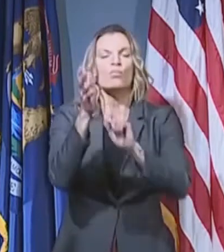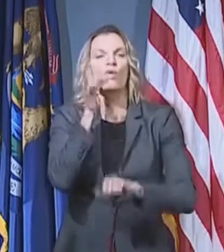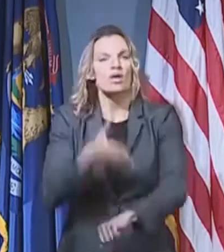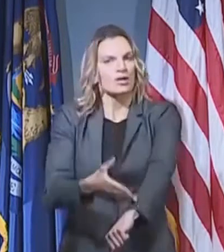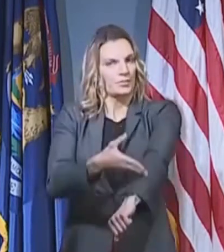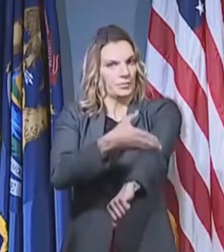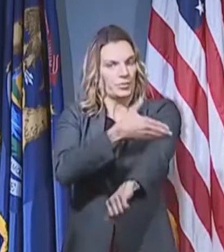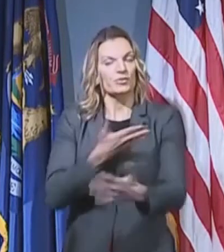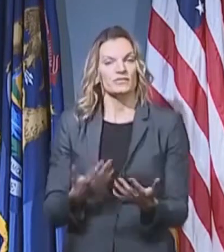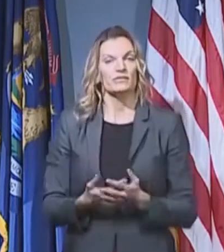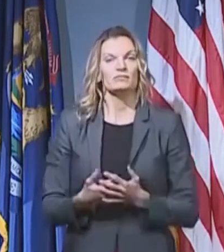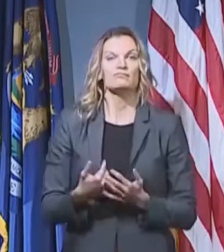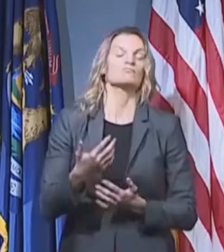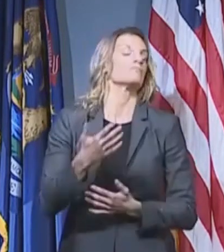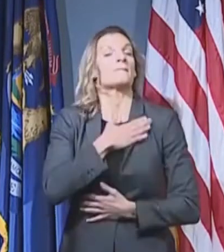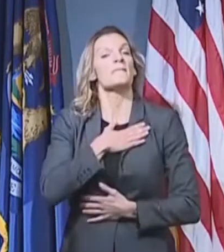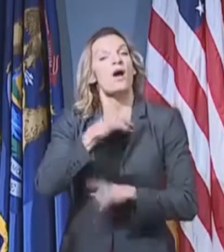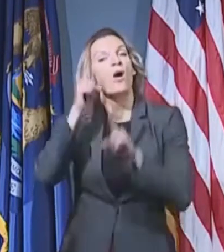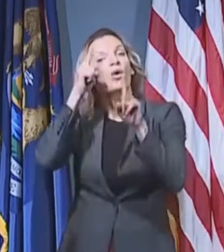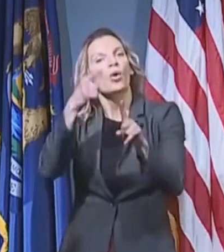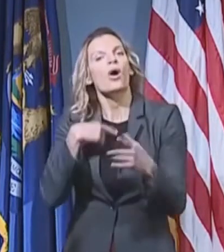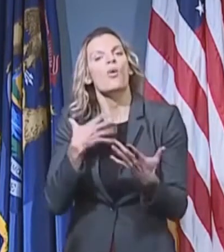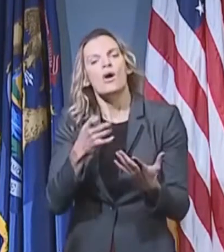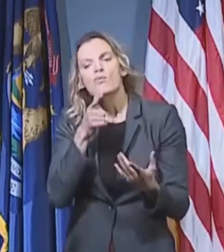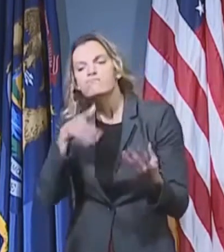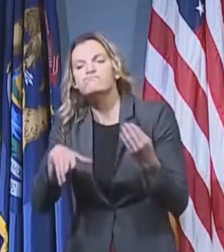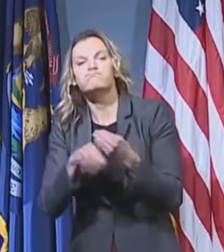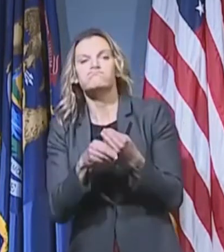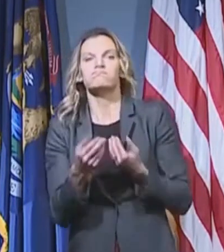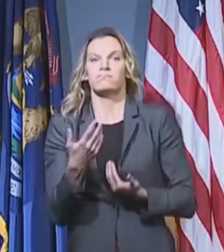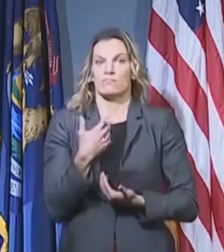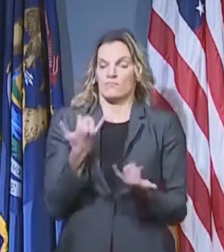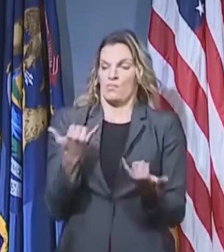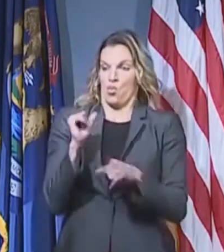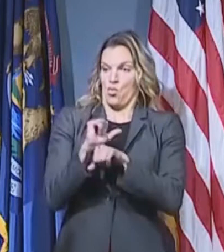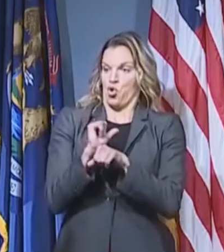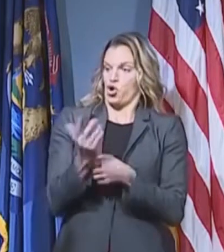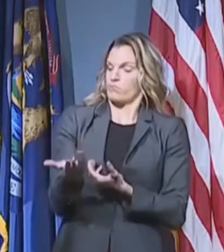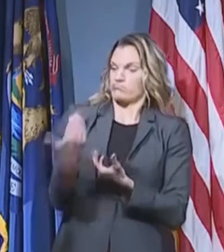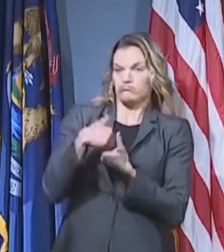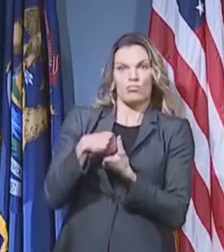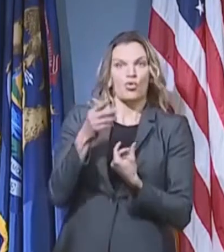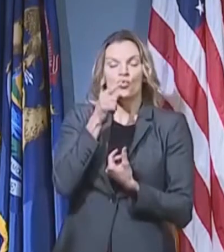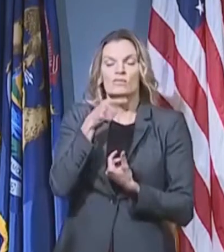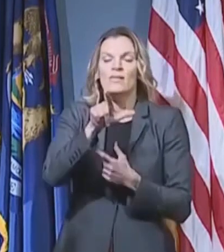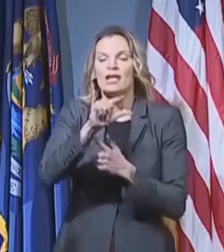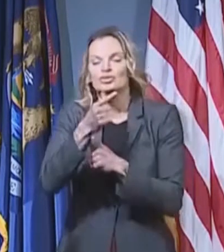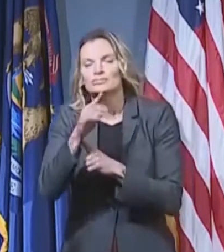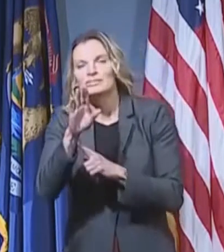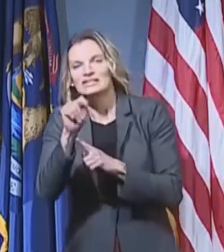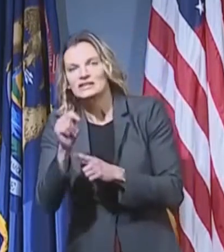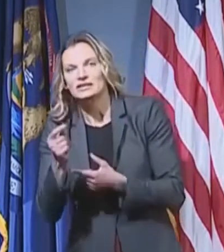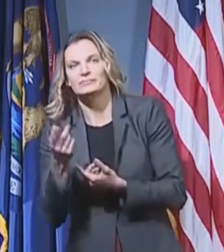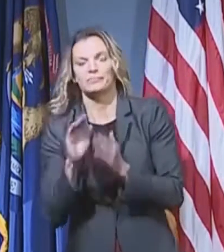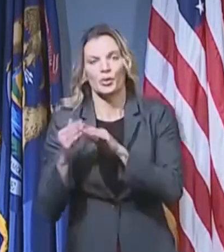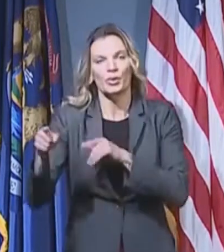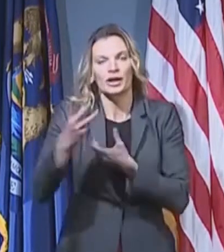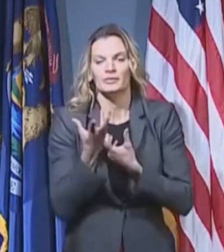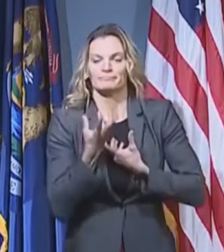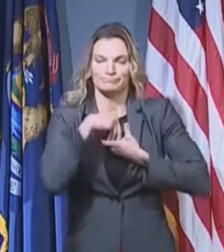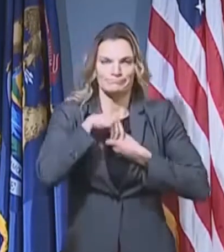include more people of color, more women, more members of the LGBTQ plus community, more people who are representative of